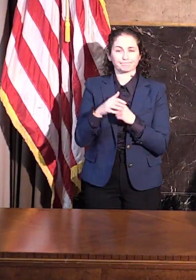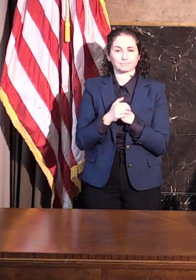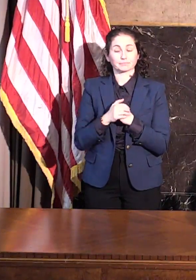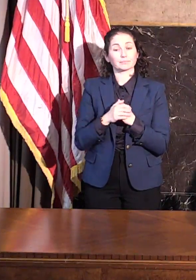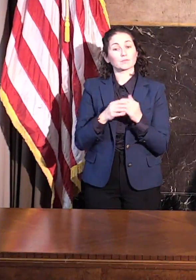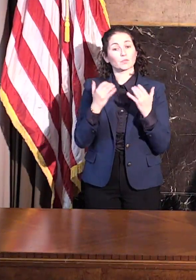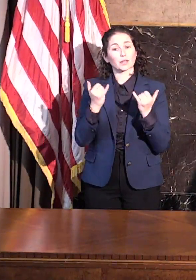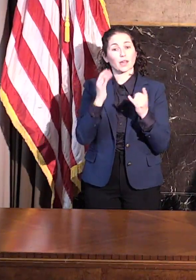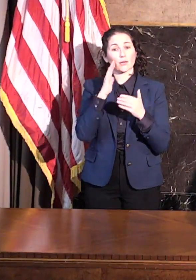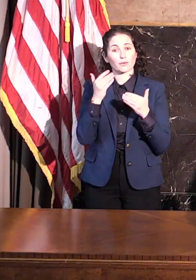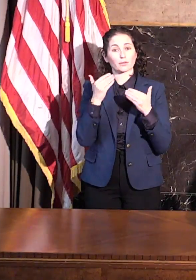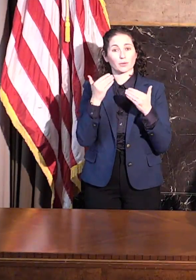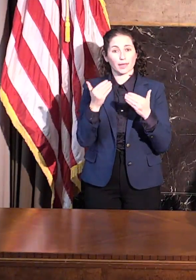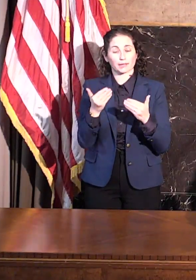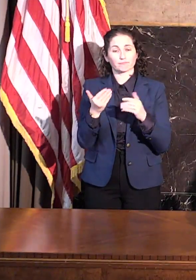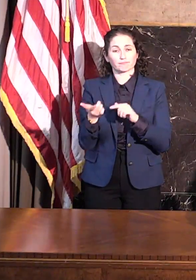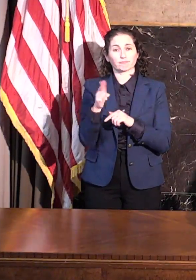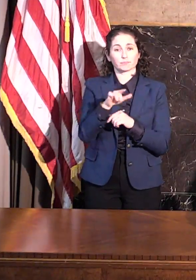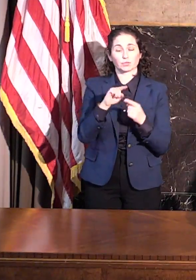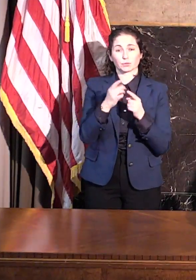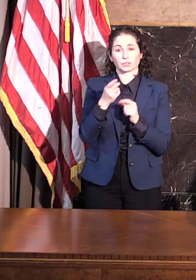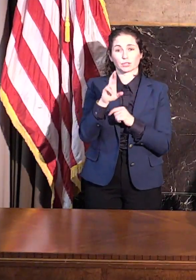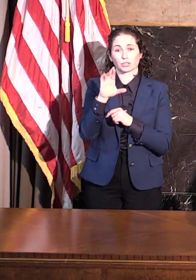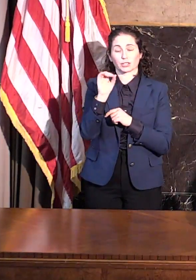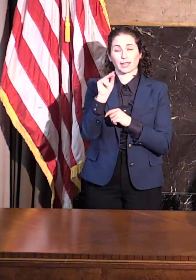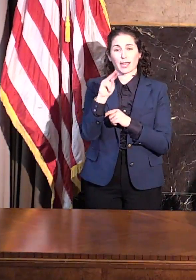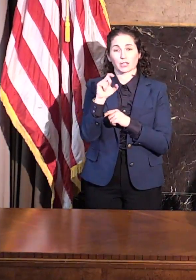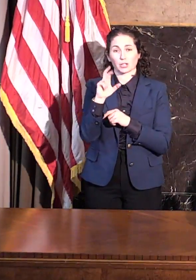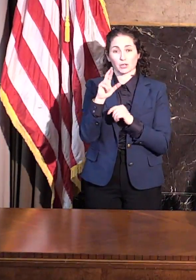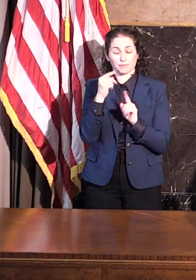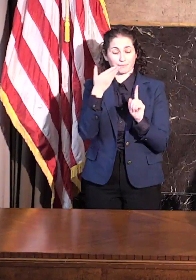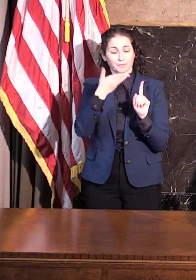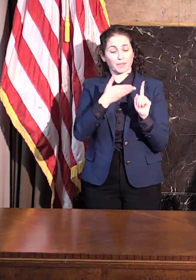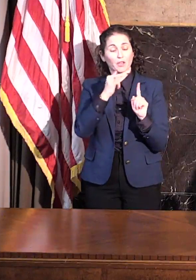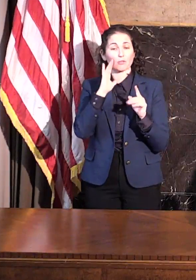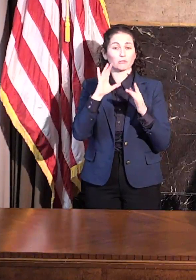importantly, they're the key to minimizing transmission,